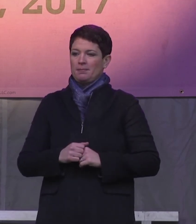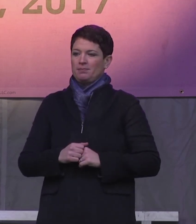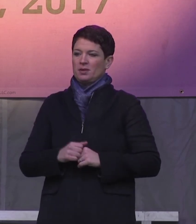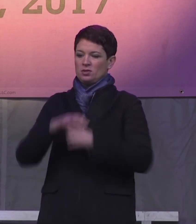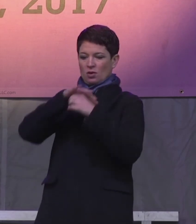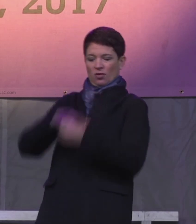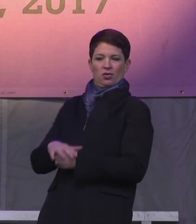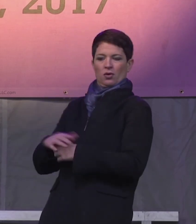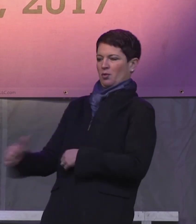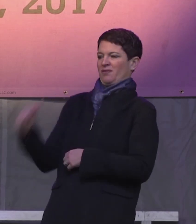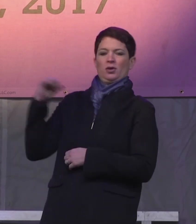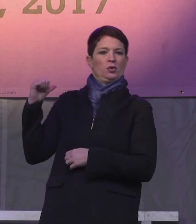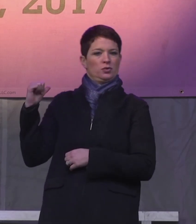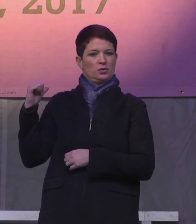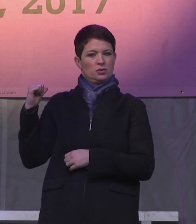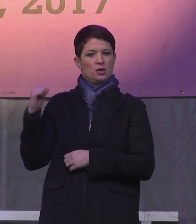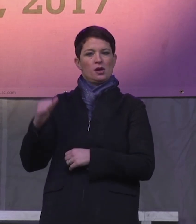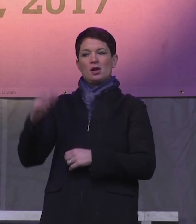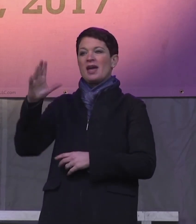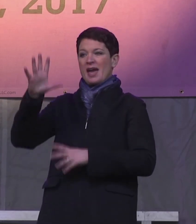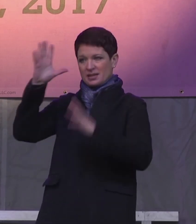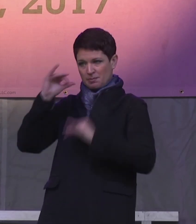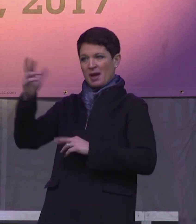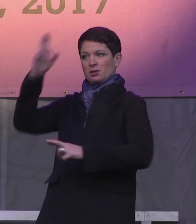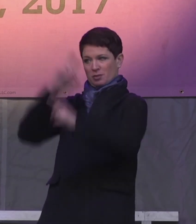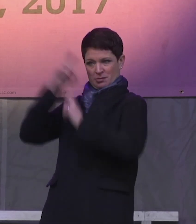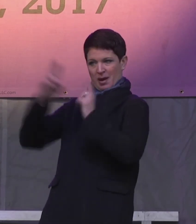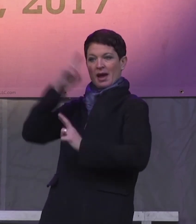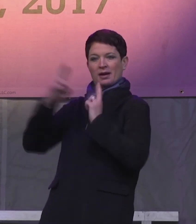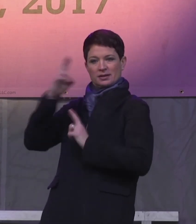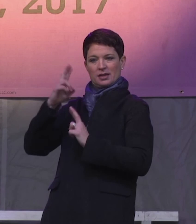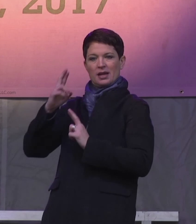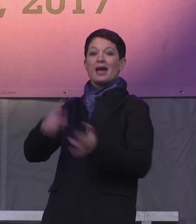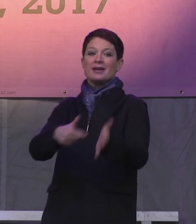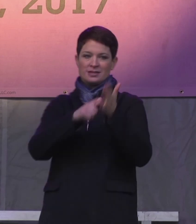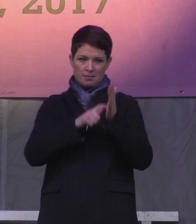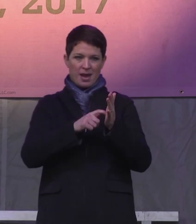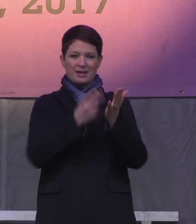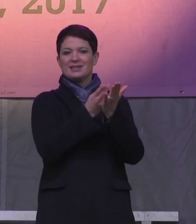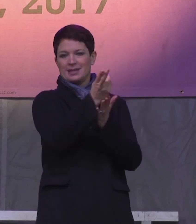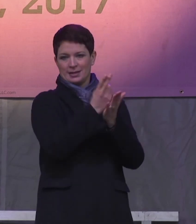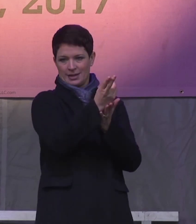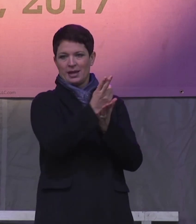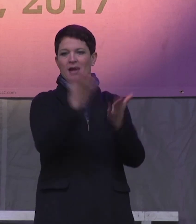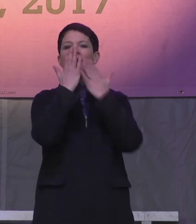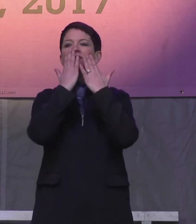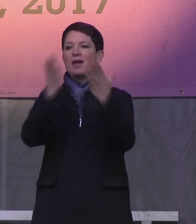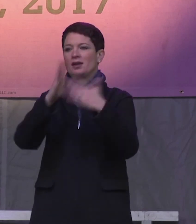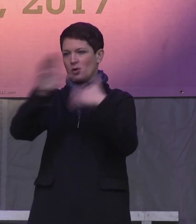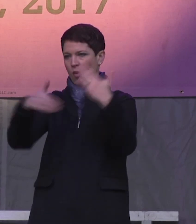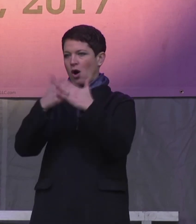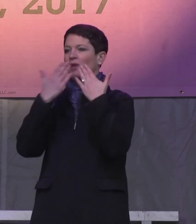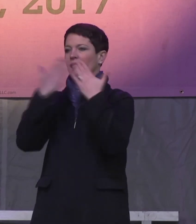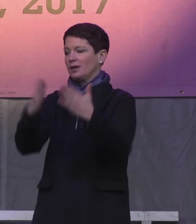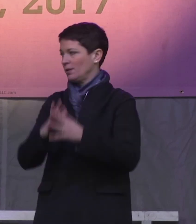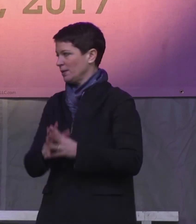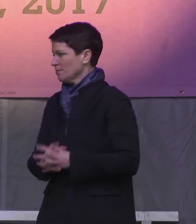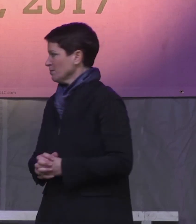stand down. Expect respect, and by all means, demand dignity. Thank you, everyone.